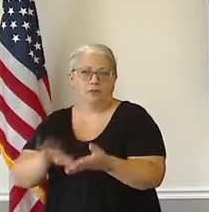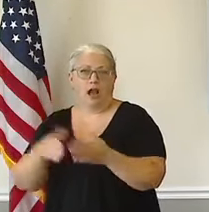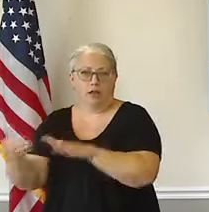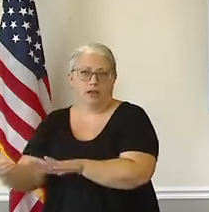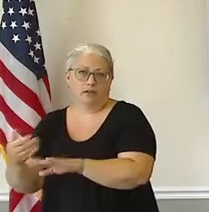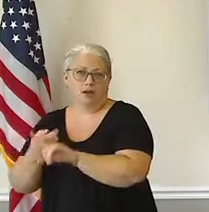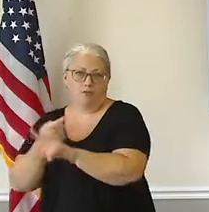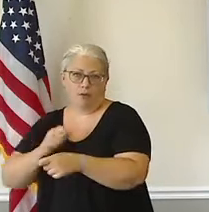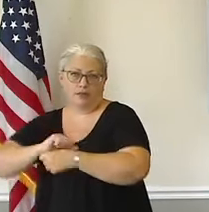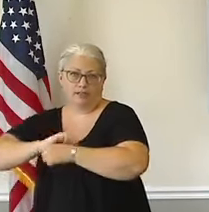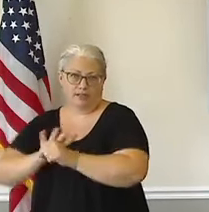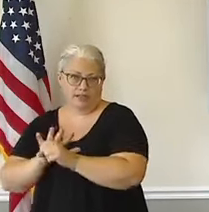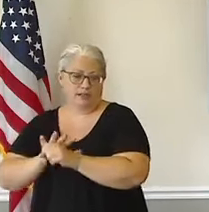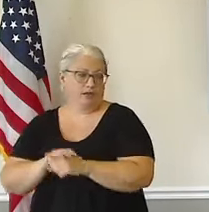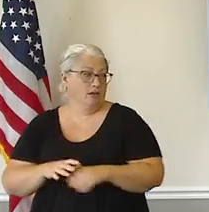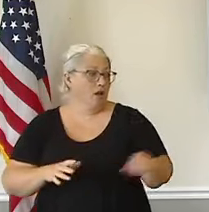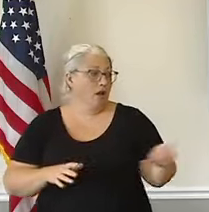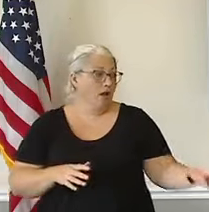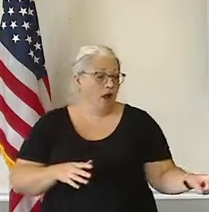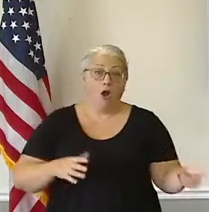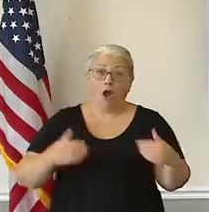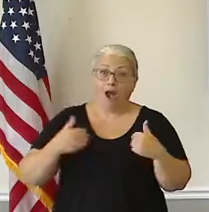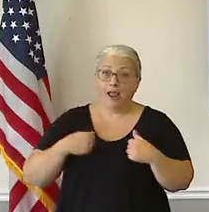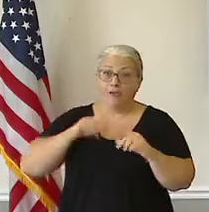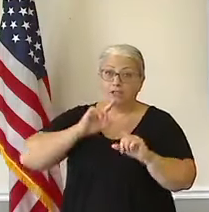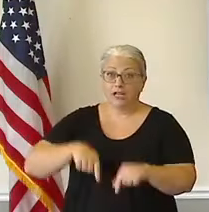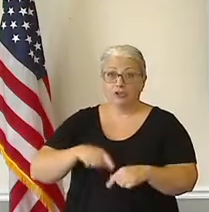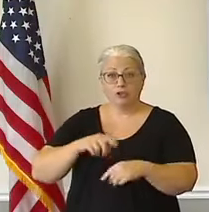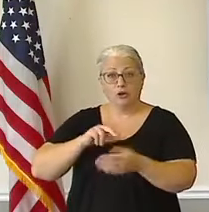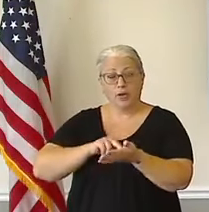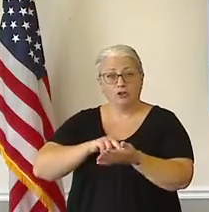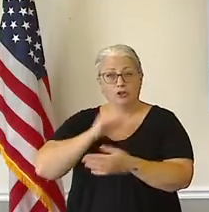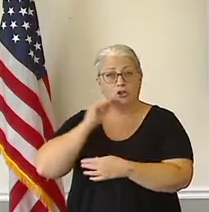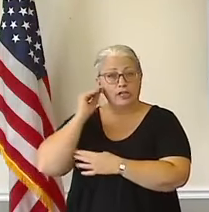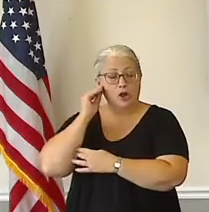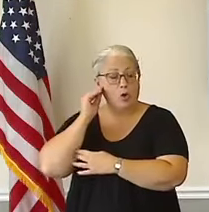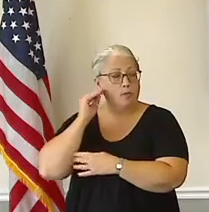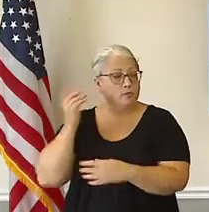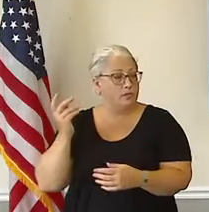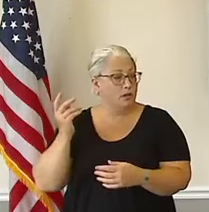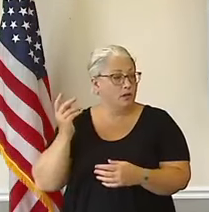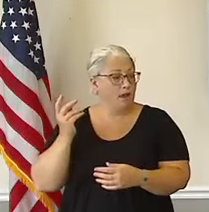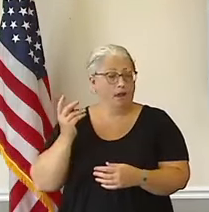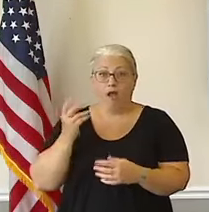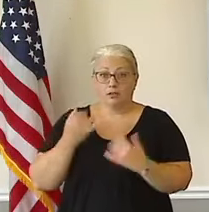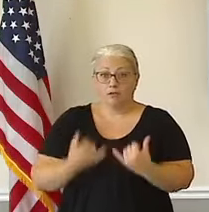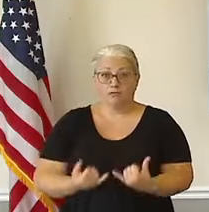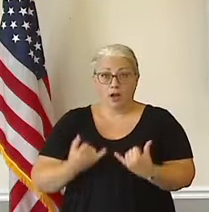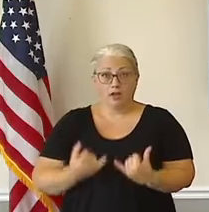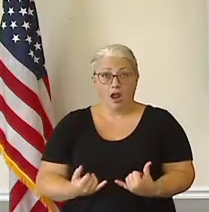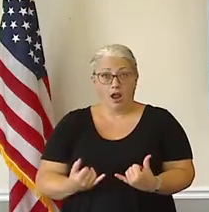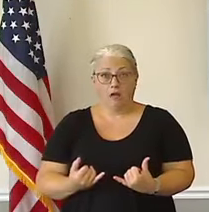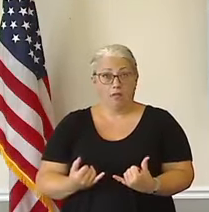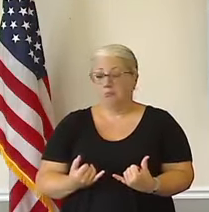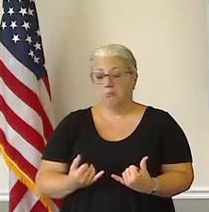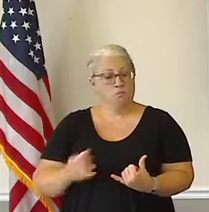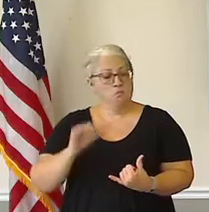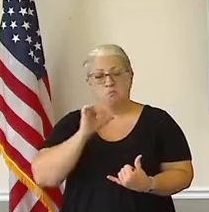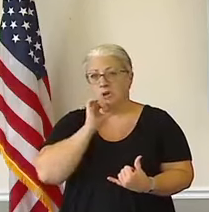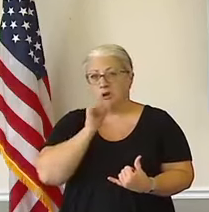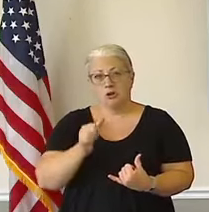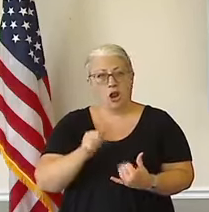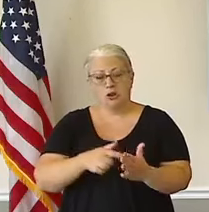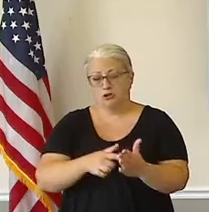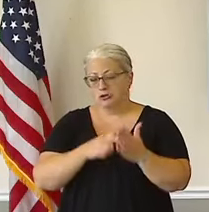that I have an answer on the nursing homes that I would like to be sure that we validate, but as of this moment, we are not showing positive